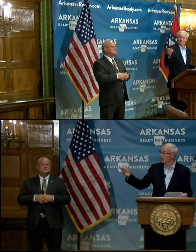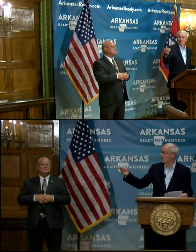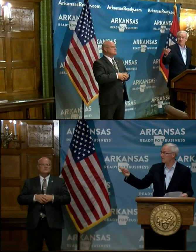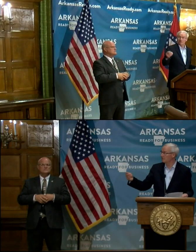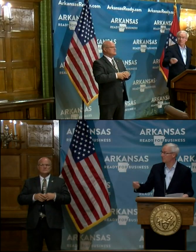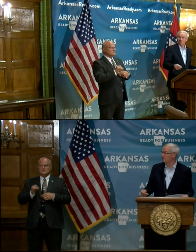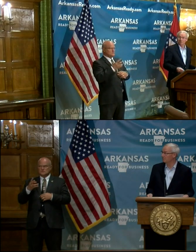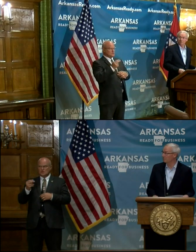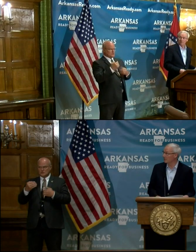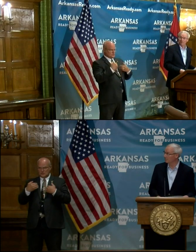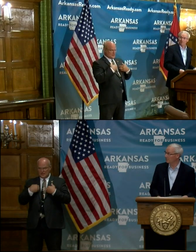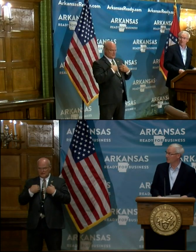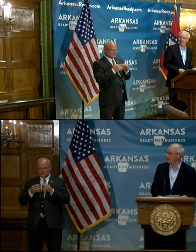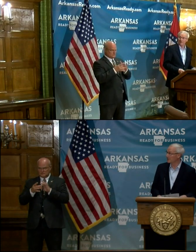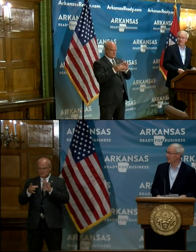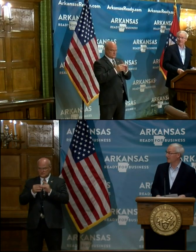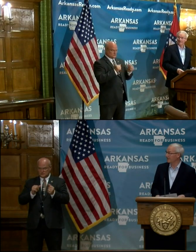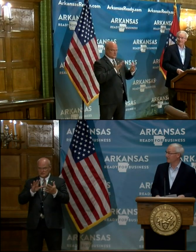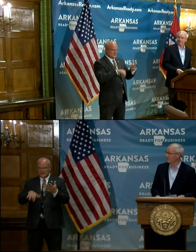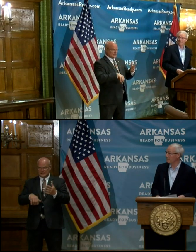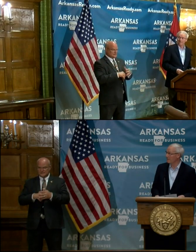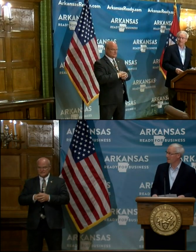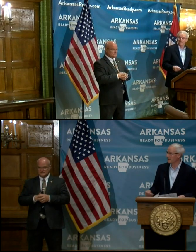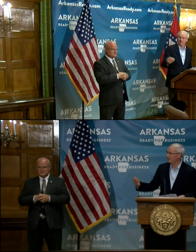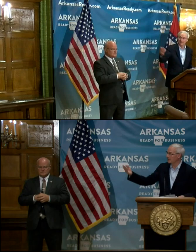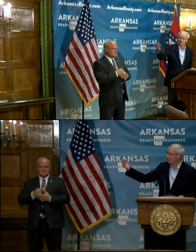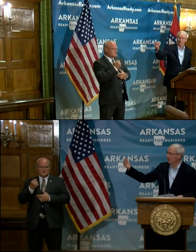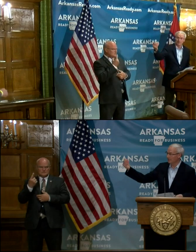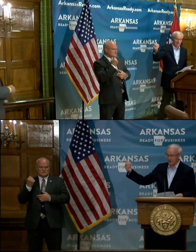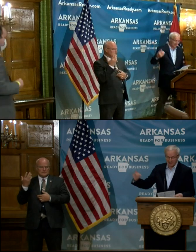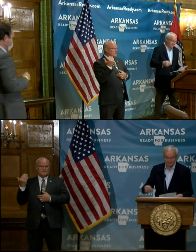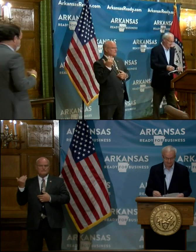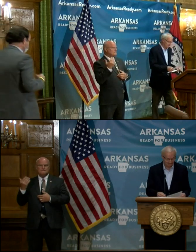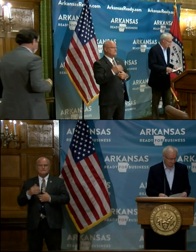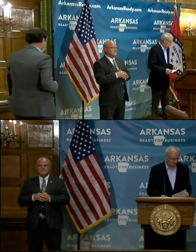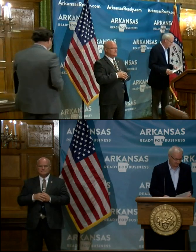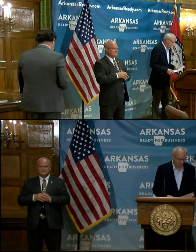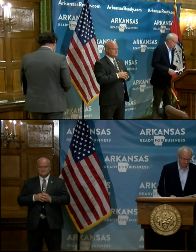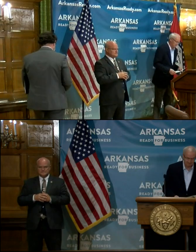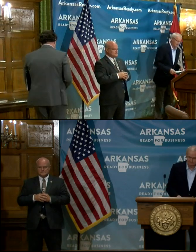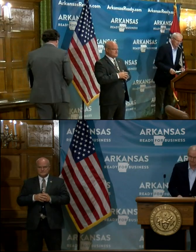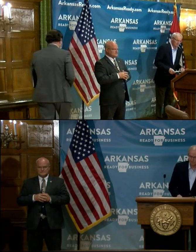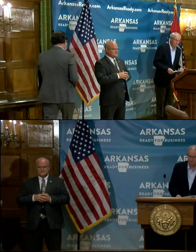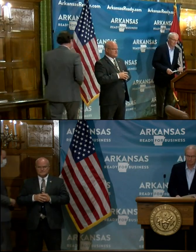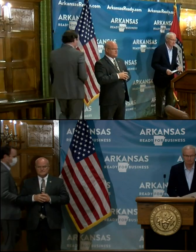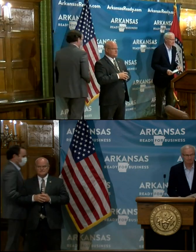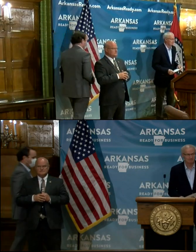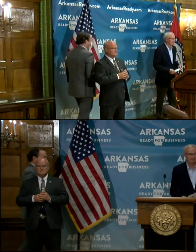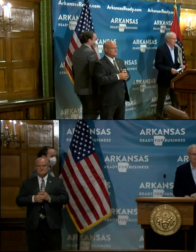right, John, you want to address that? Sure. Come on up here, John.